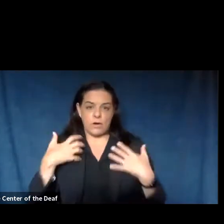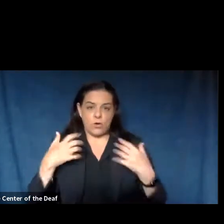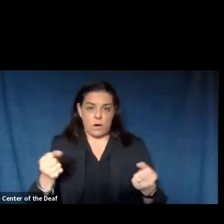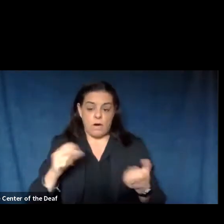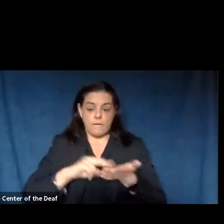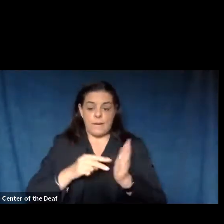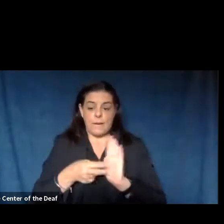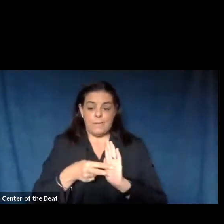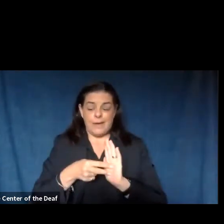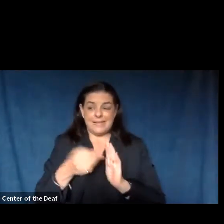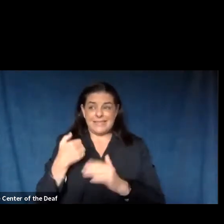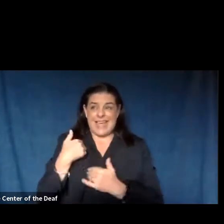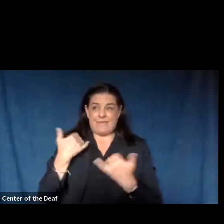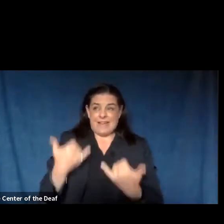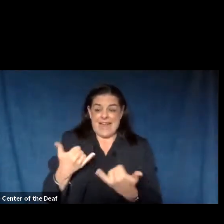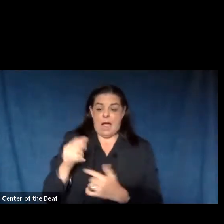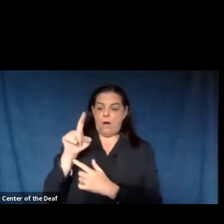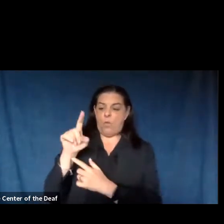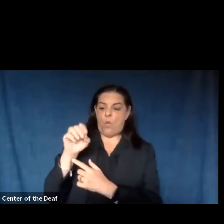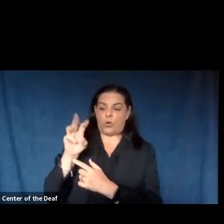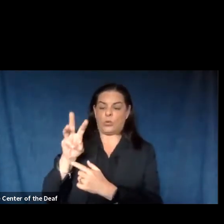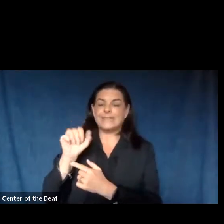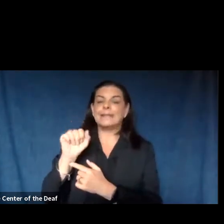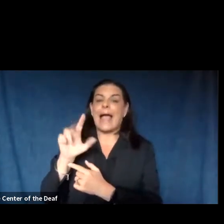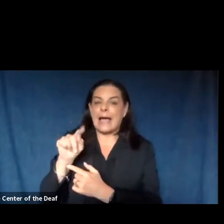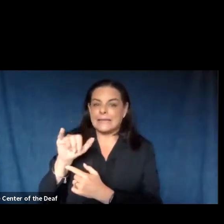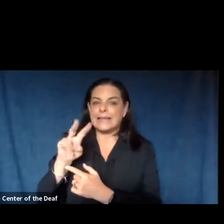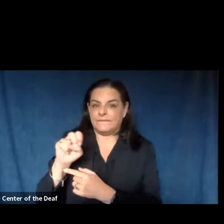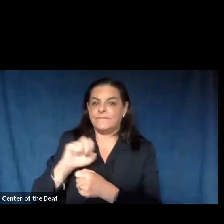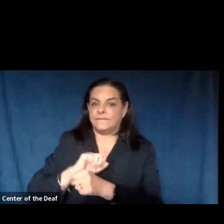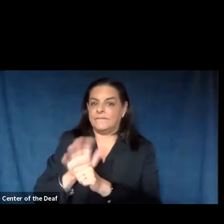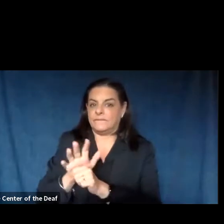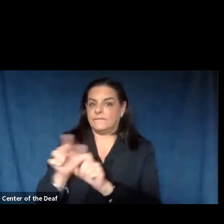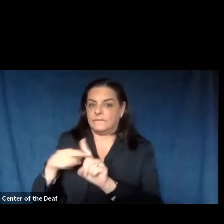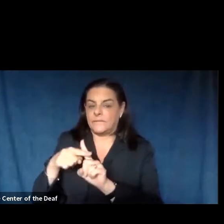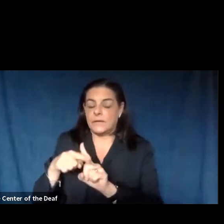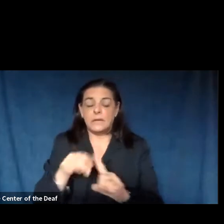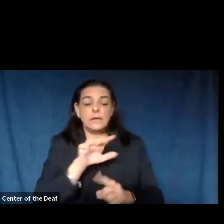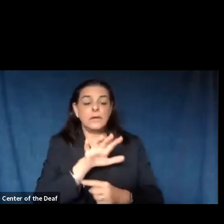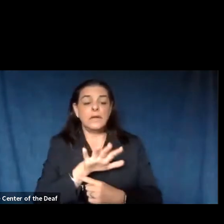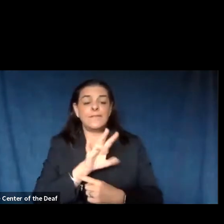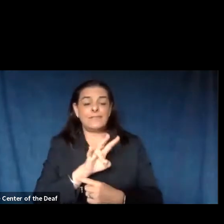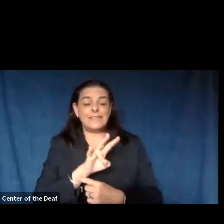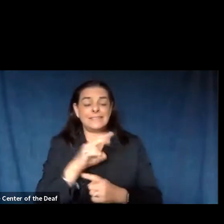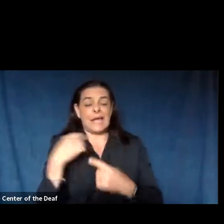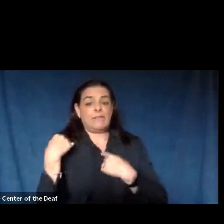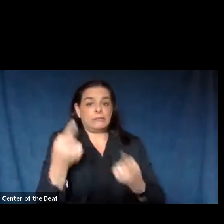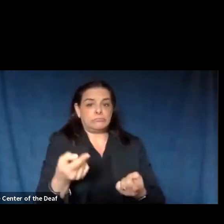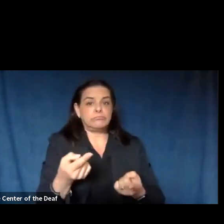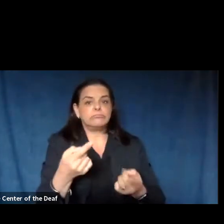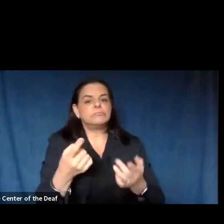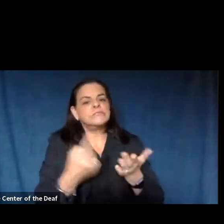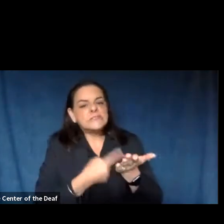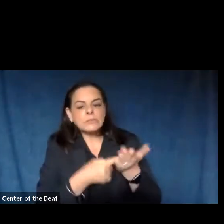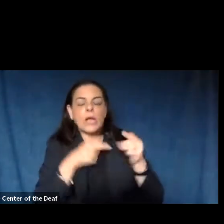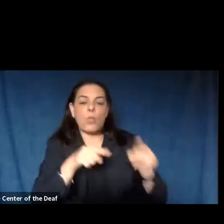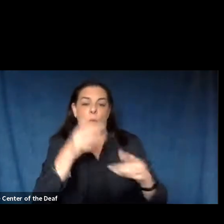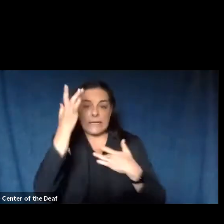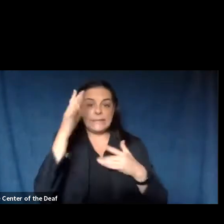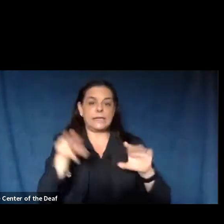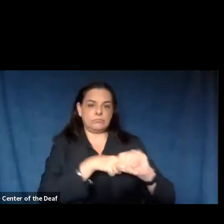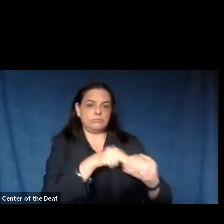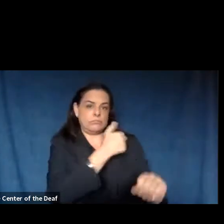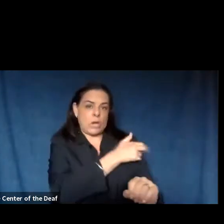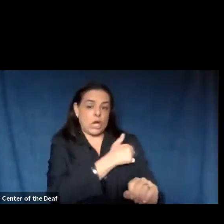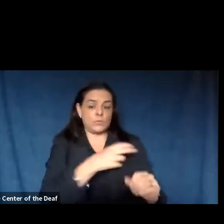us 106 active cases. 57 individuals have been hospitalized at some point in their illness, and 2